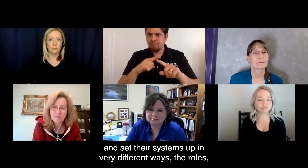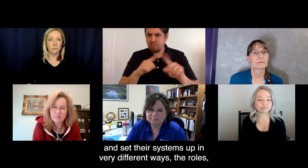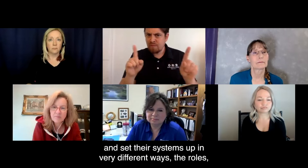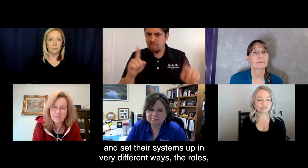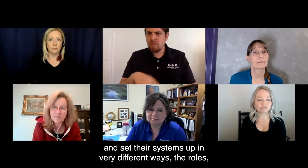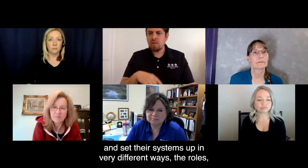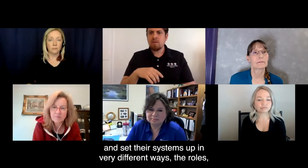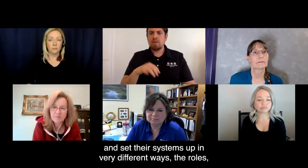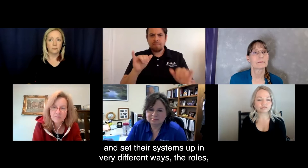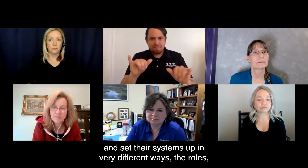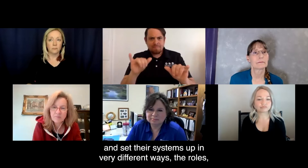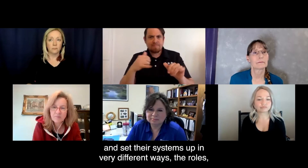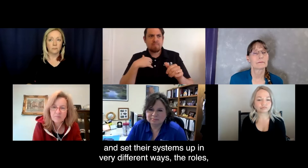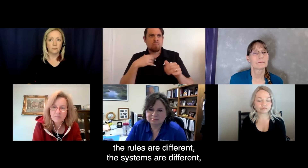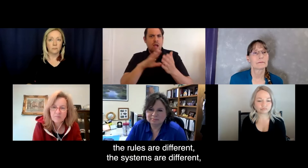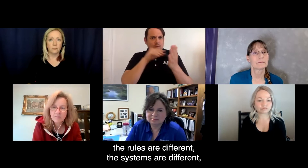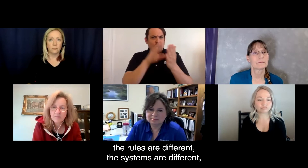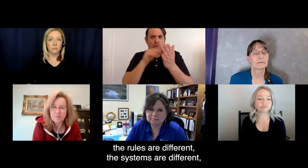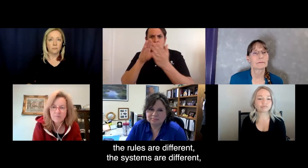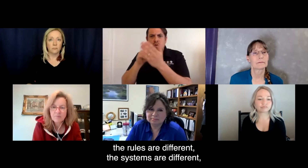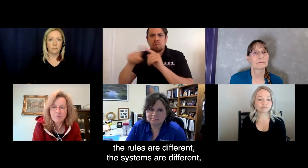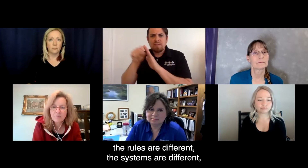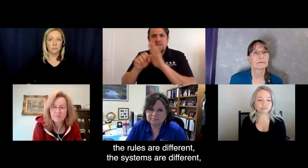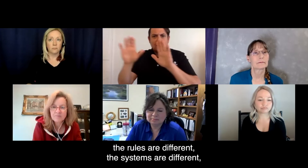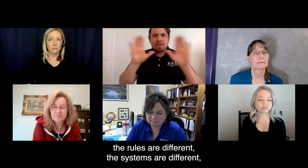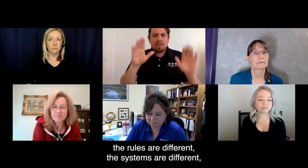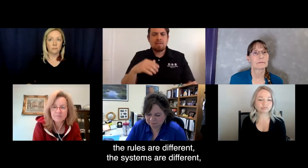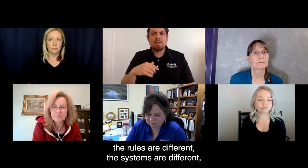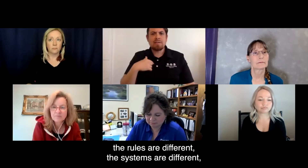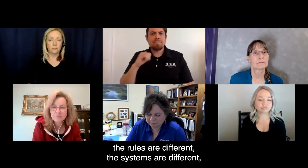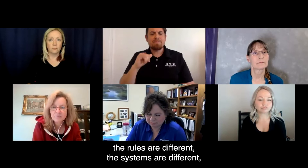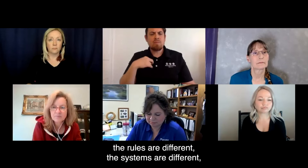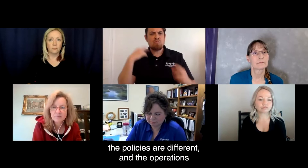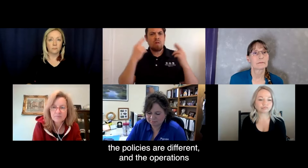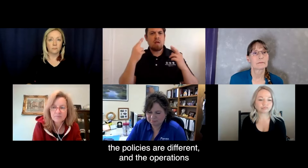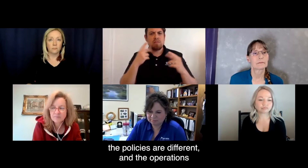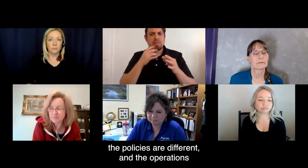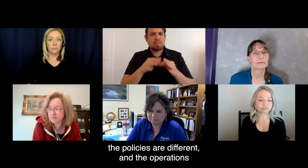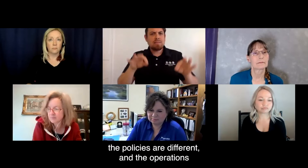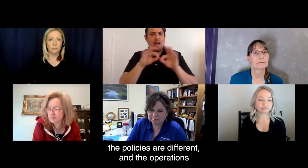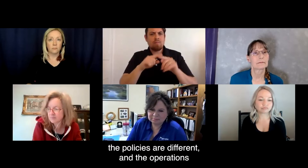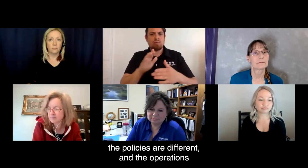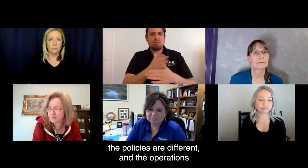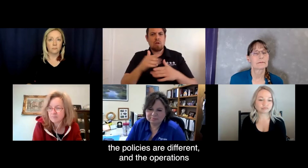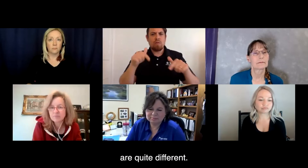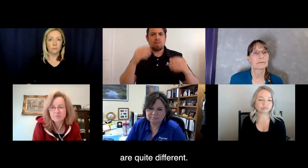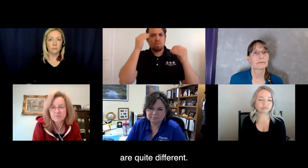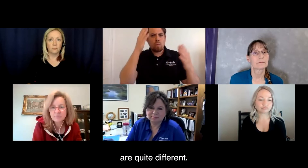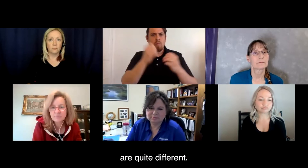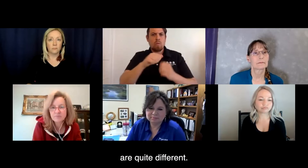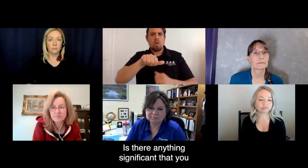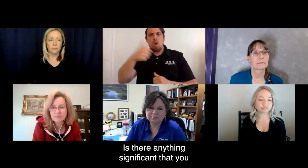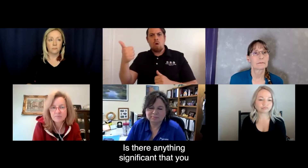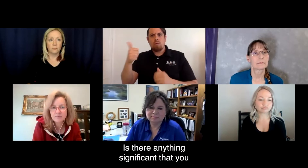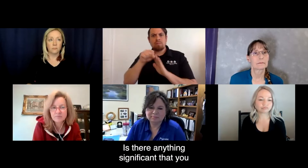their systems up in very different ways. The rules are different, the systems are different, the policies are different, and the operations are quite